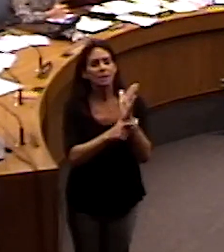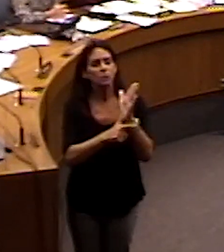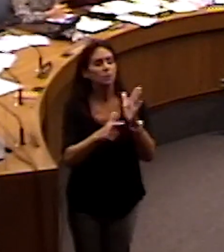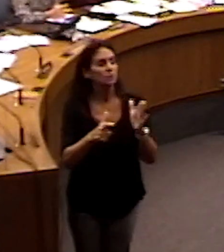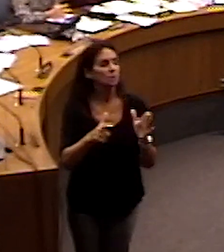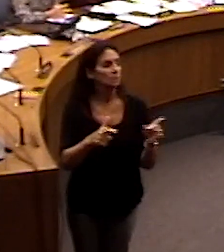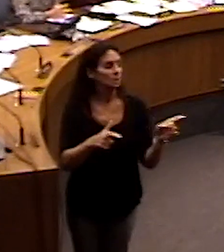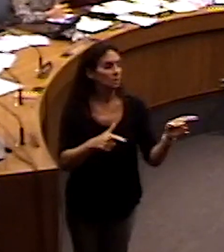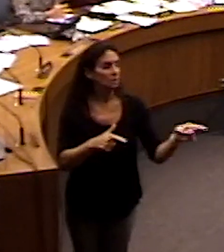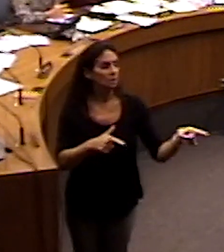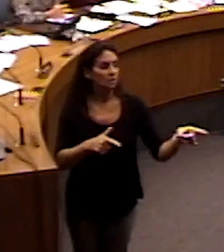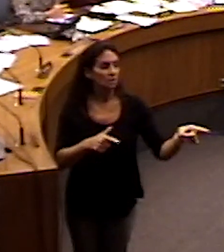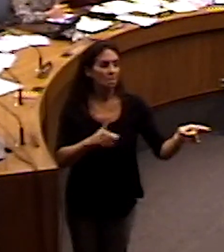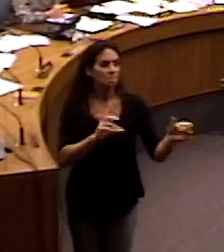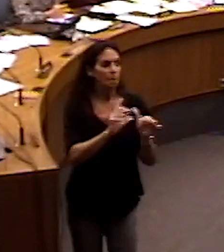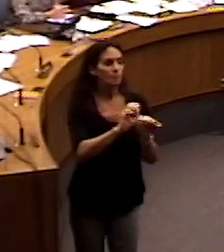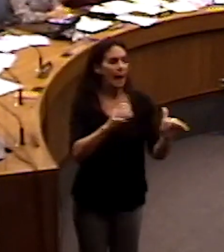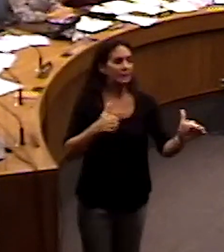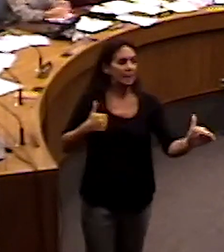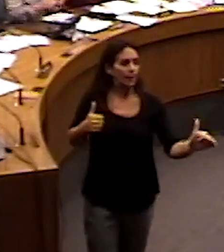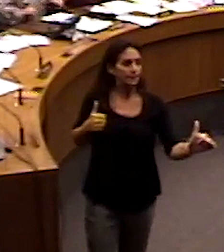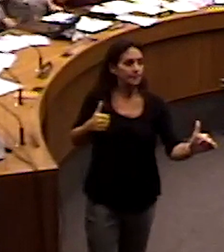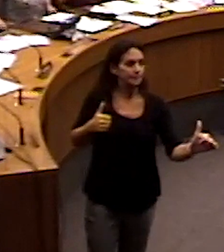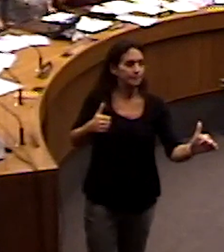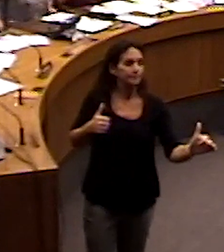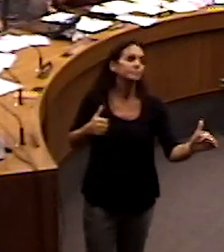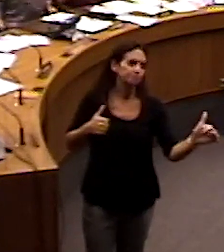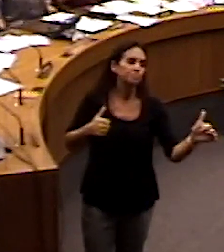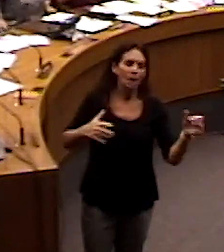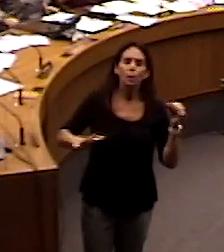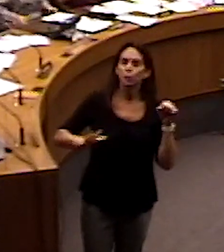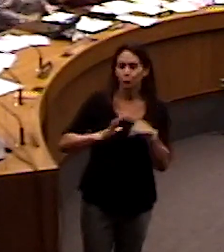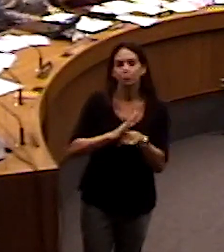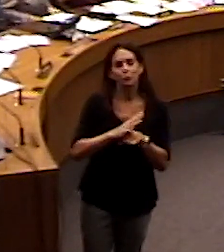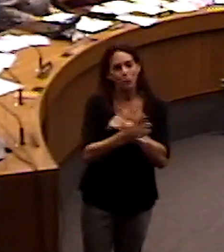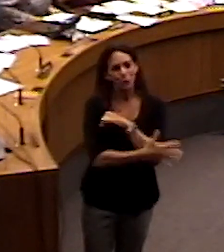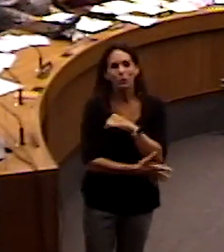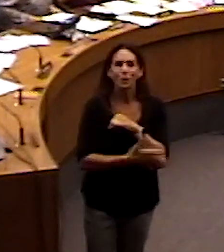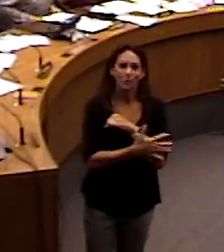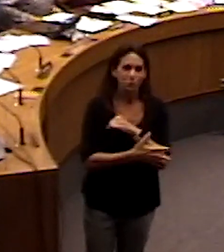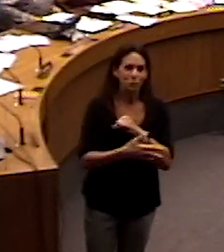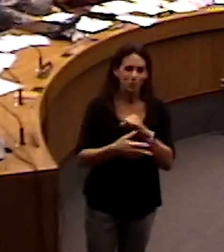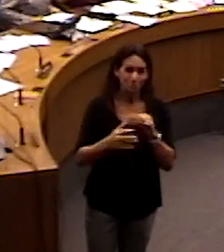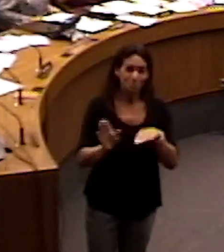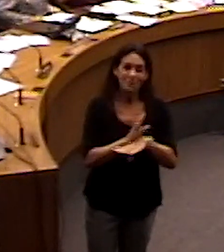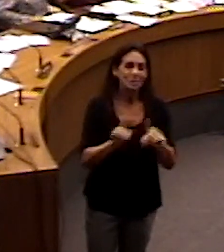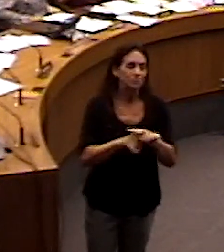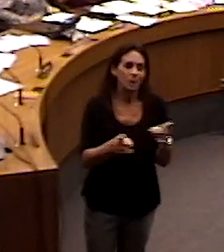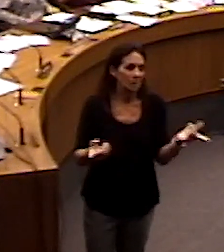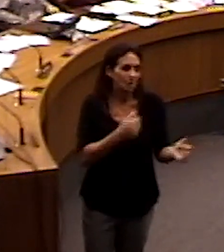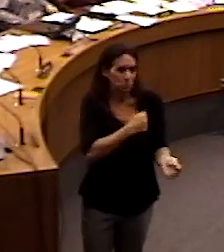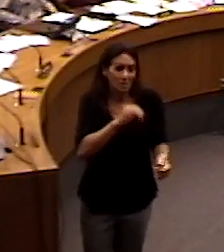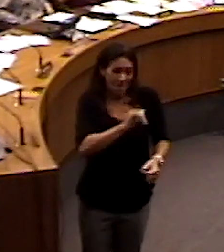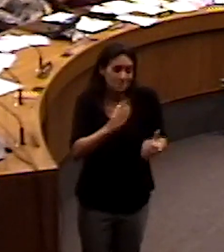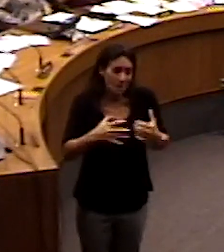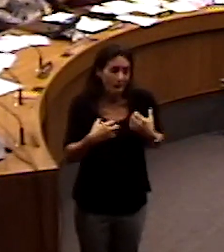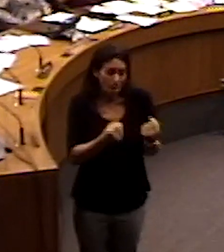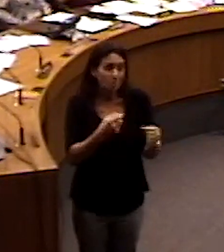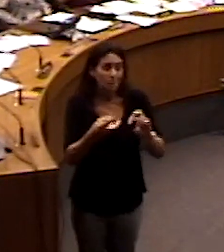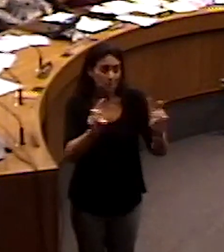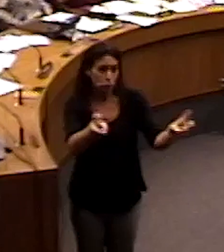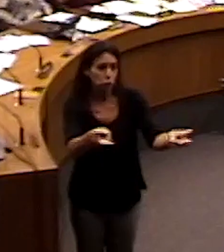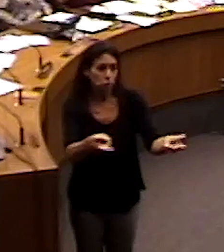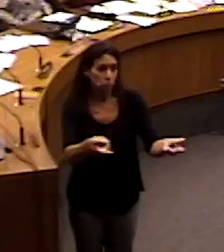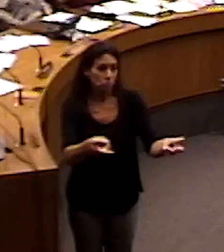They're so backed up. Well, you know, ma'am, but you've got a case the whole too. Country's busy and they need to help you with this. This is a health issue. So if you approach it like that with